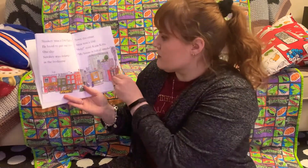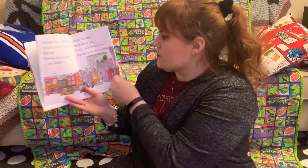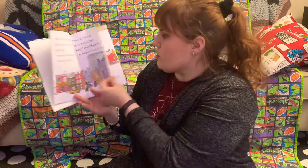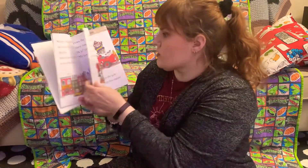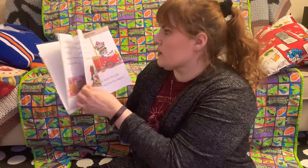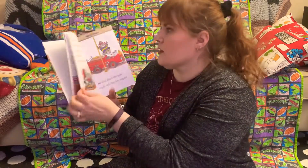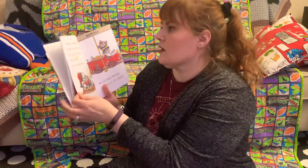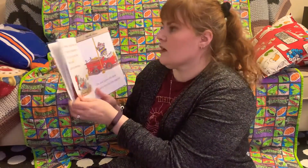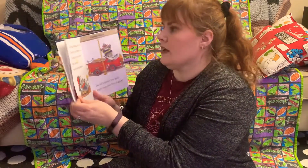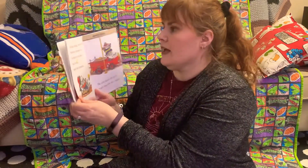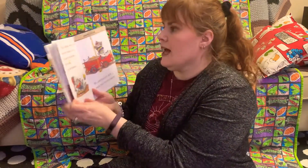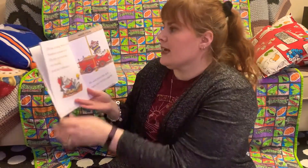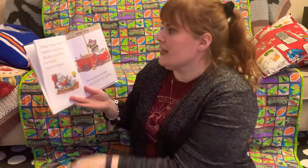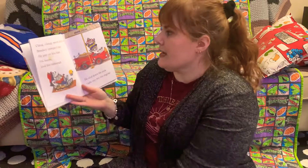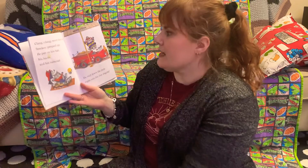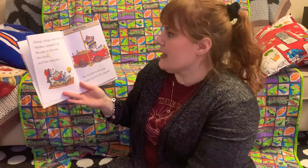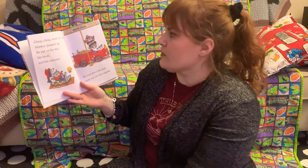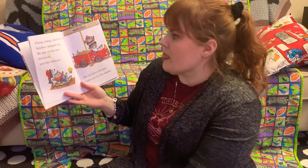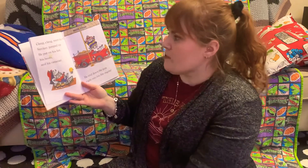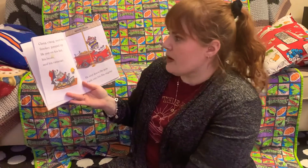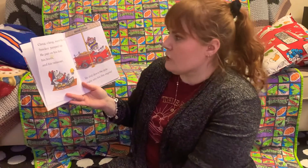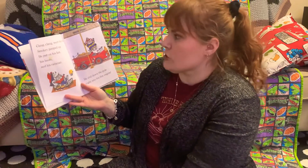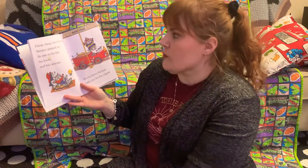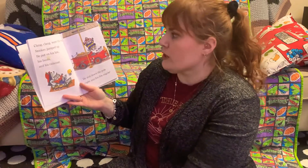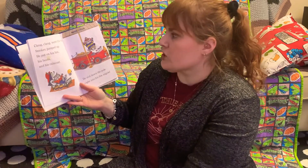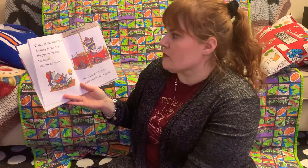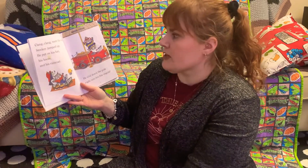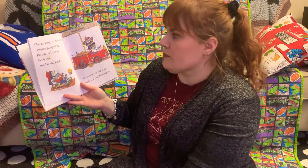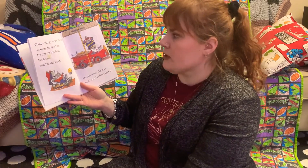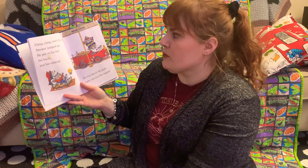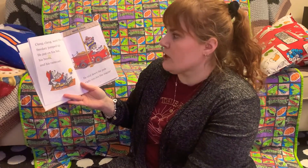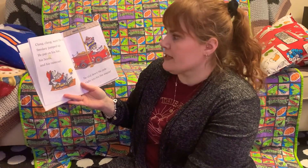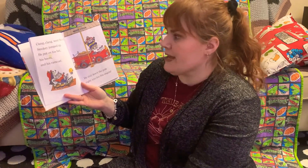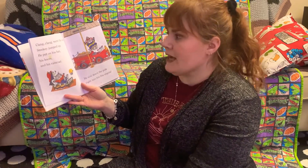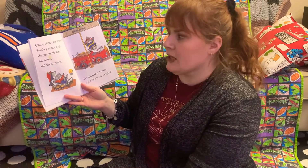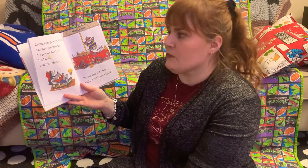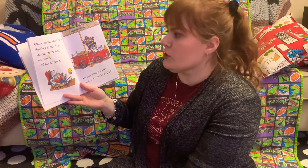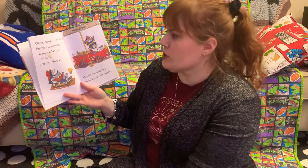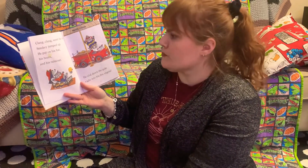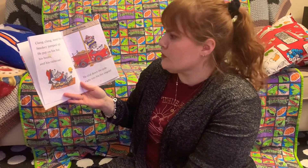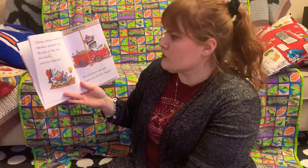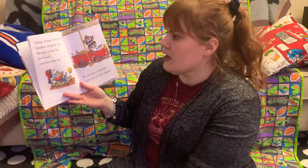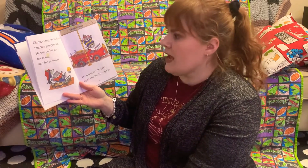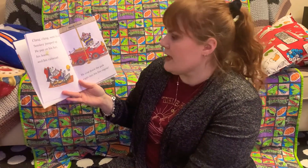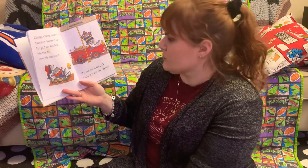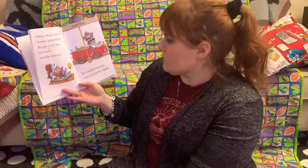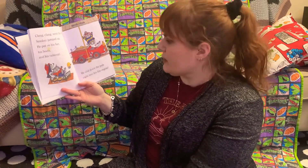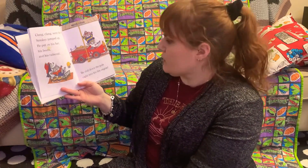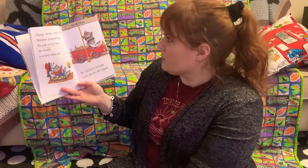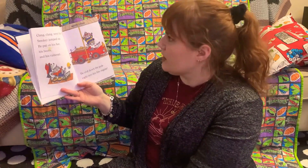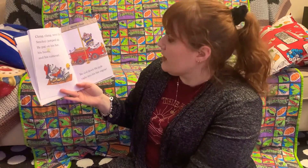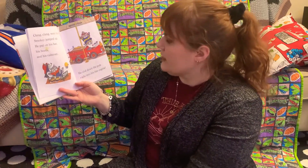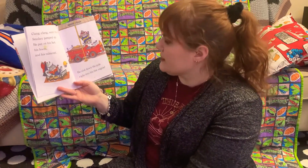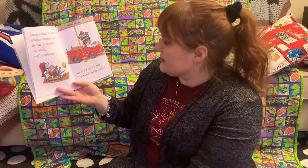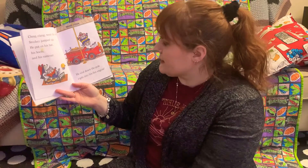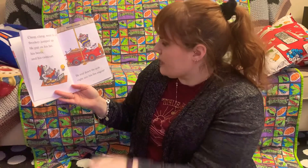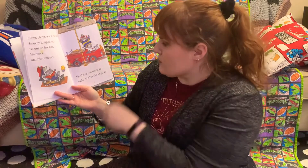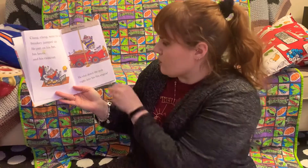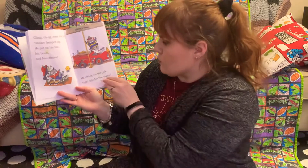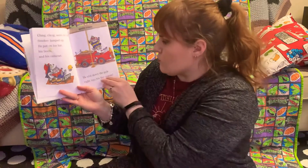smoke." Clang, clang went the bell. Smokey jumped up. He put on his hat. He put on his boots and his raincoat. He slid down the pole right